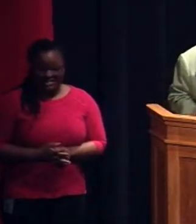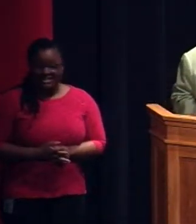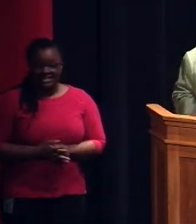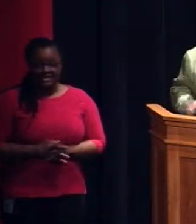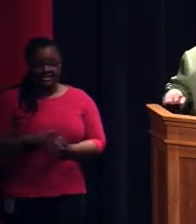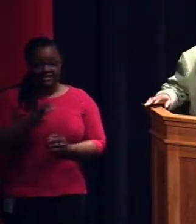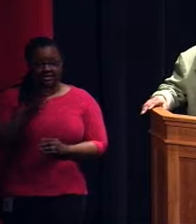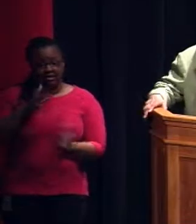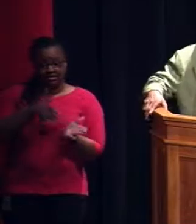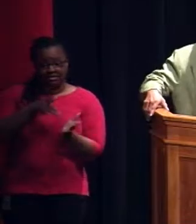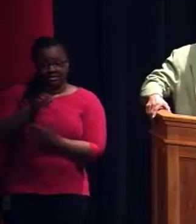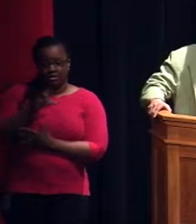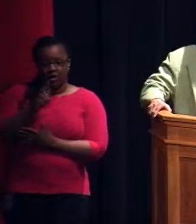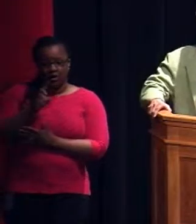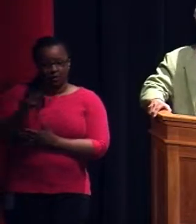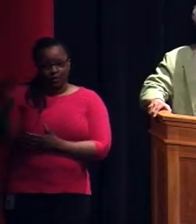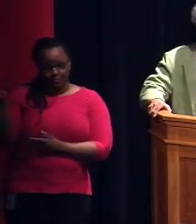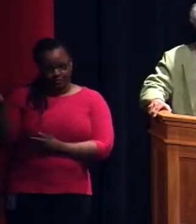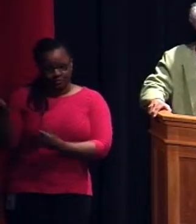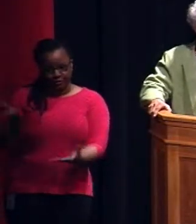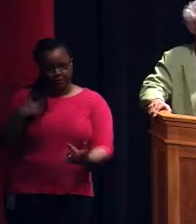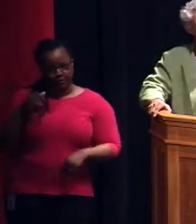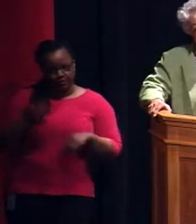Dr. Cardwell will tell you I can't sing.